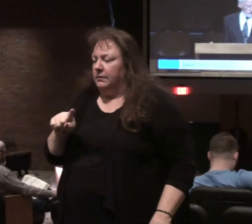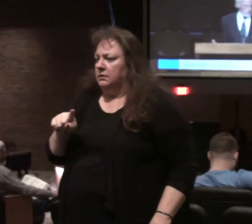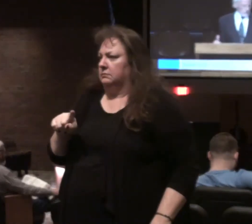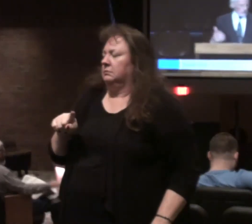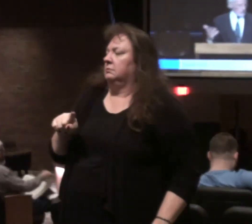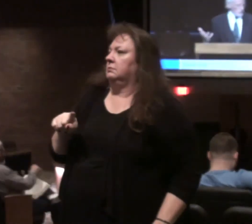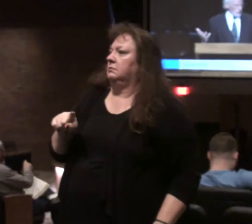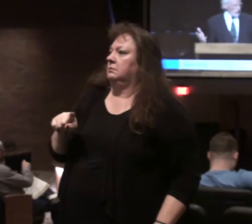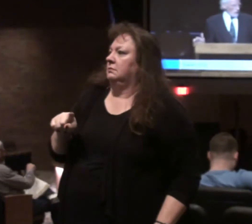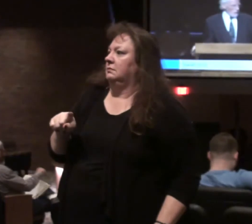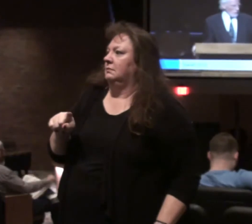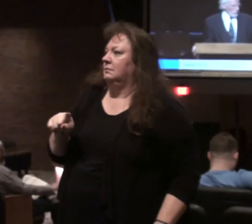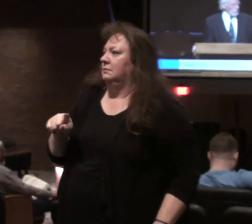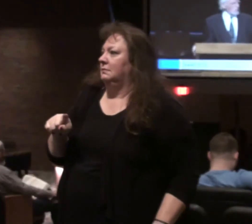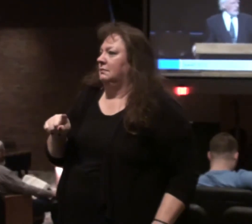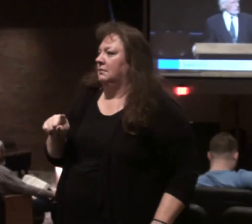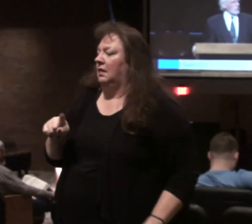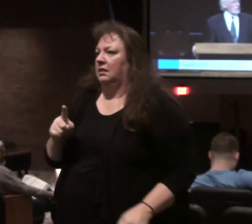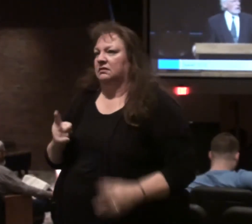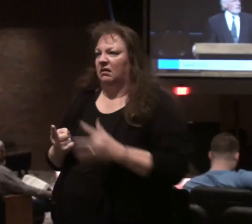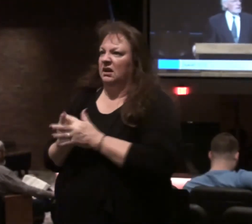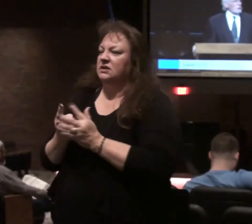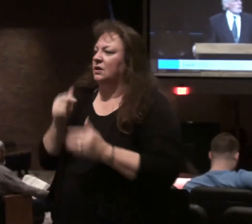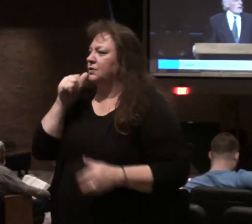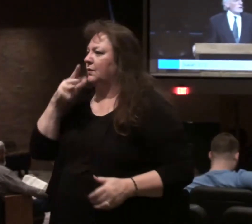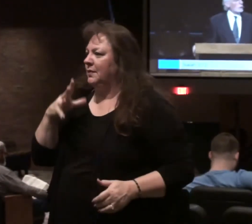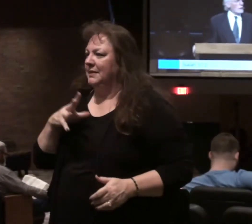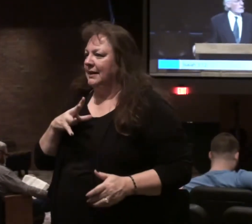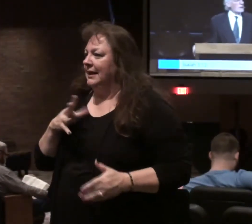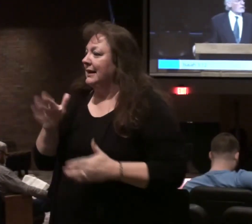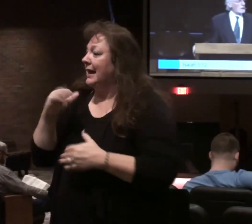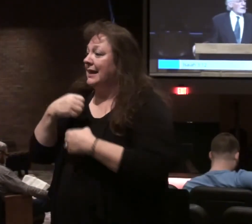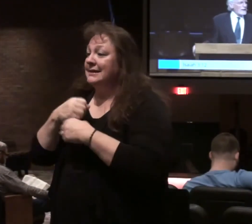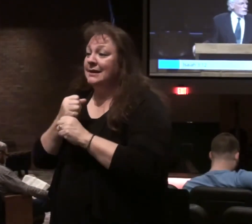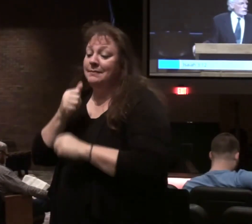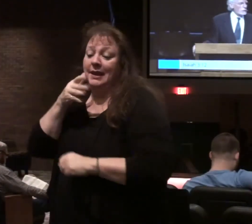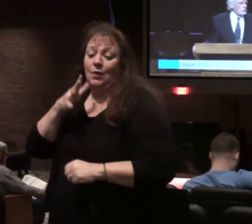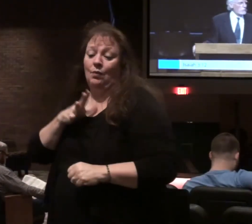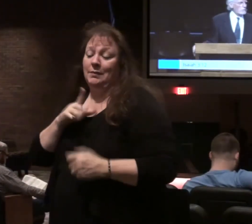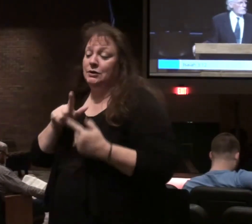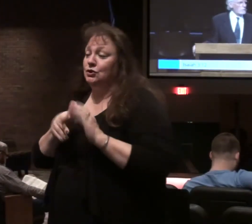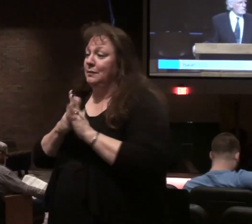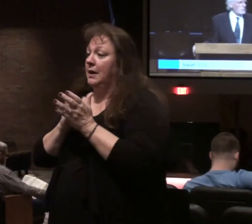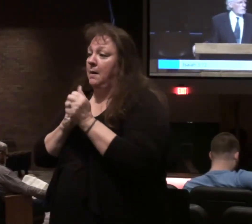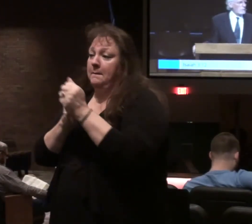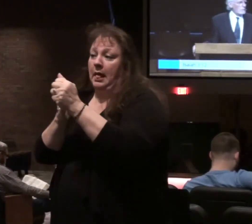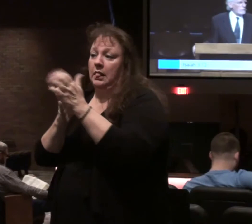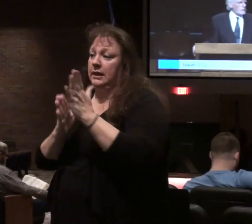well, that sounds like it's, put down the women. God didn't create the women to be the leaders.